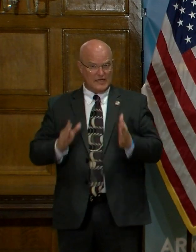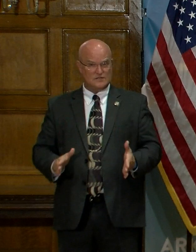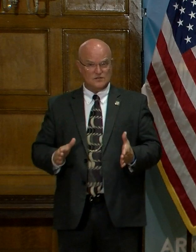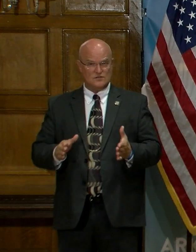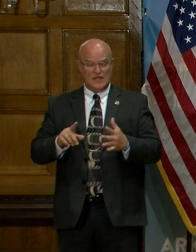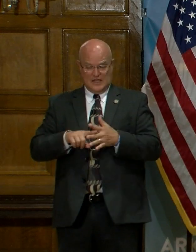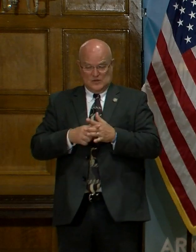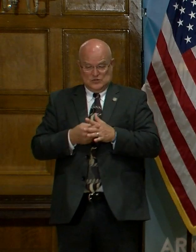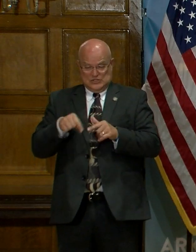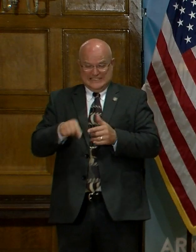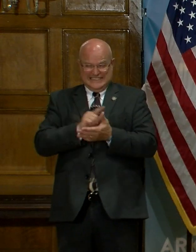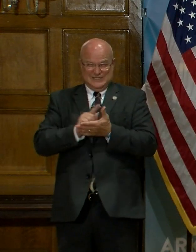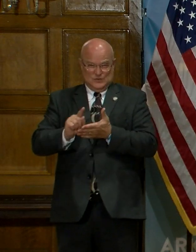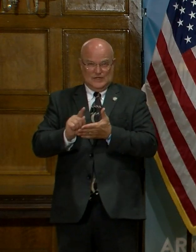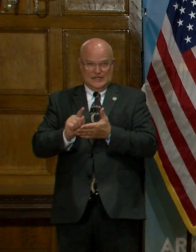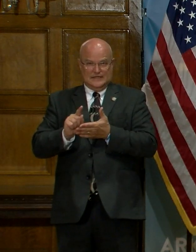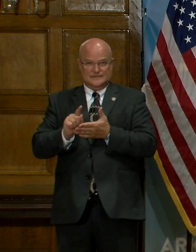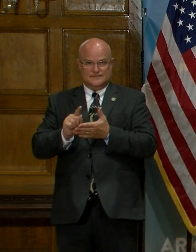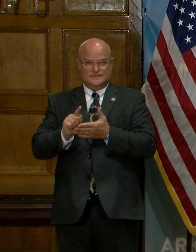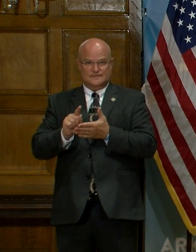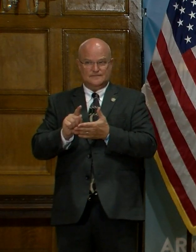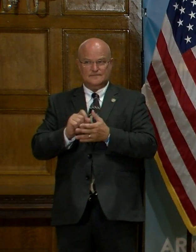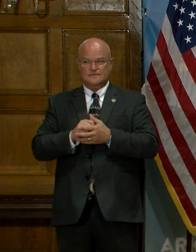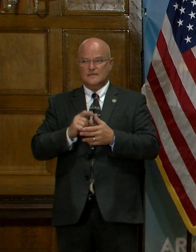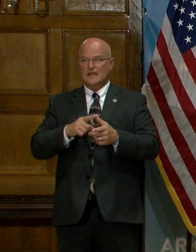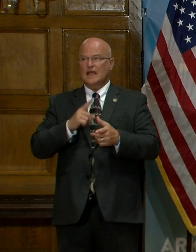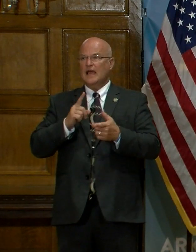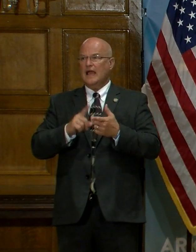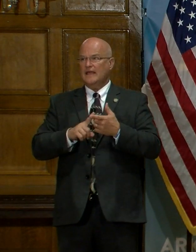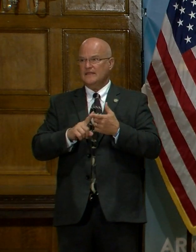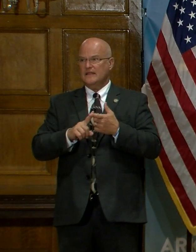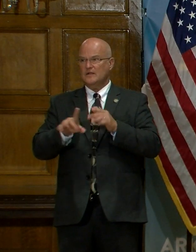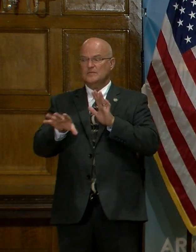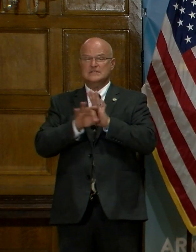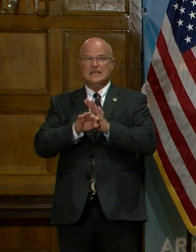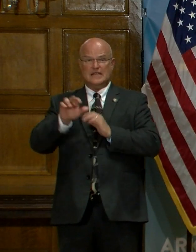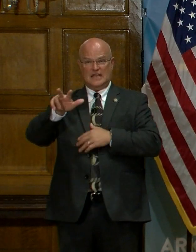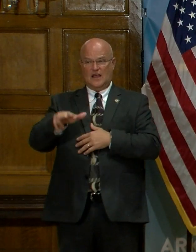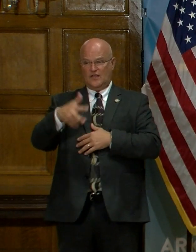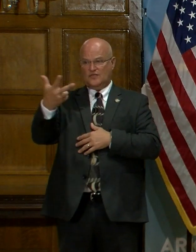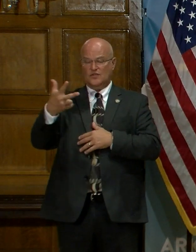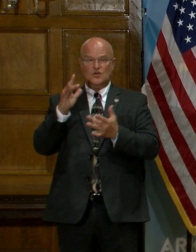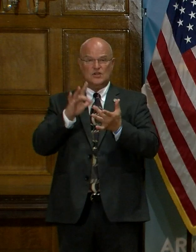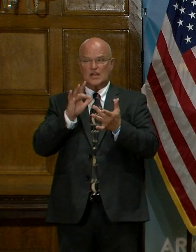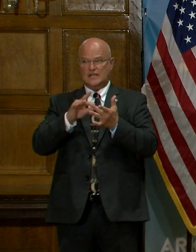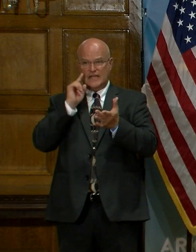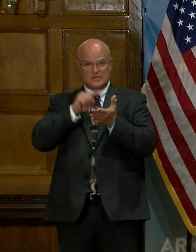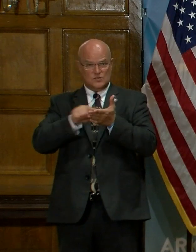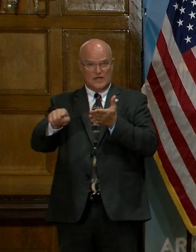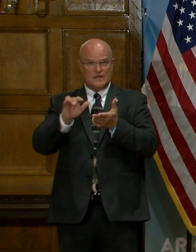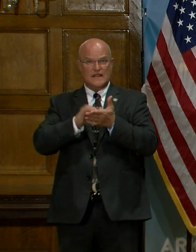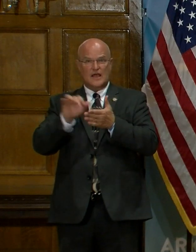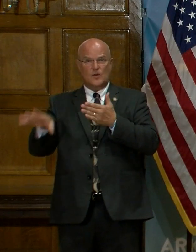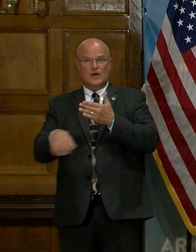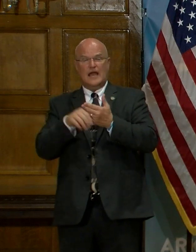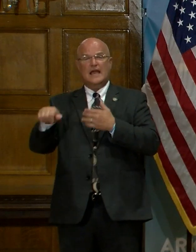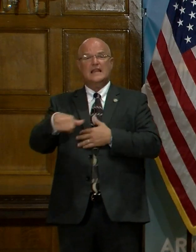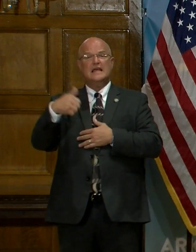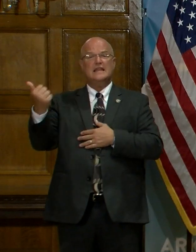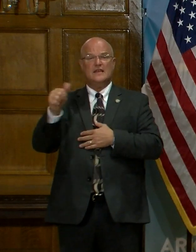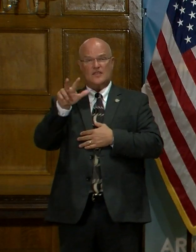They will start this week. And then we'll be selecting a third contact tracer that will add